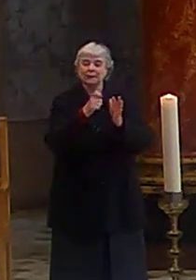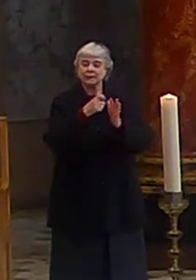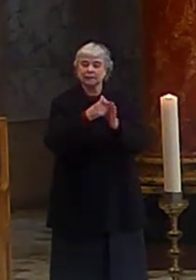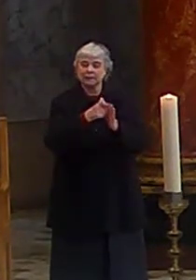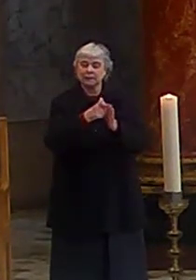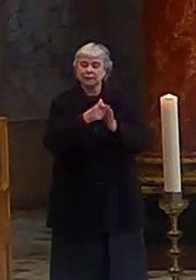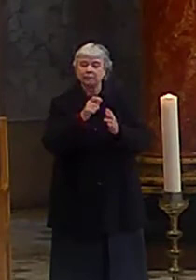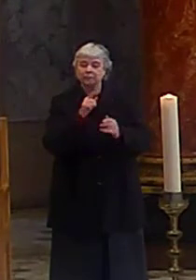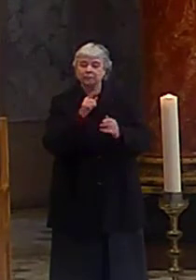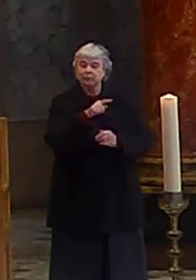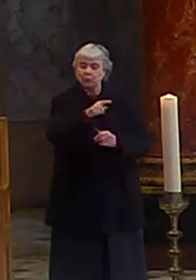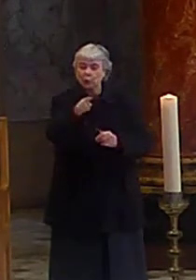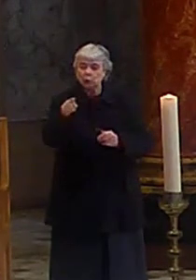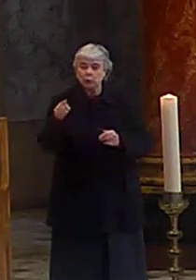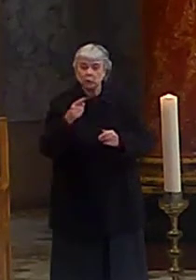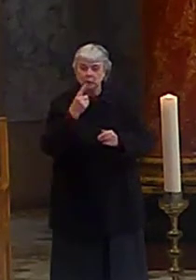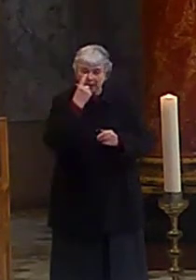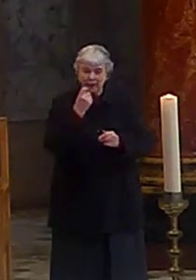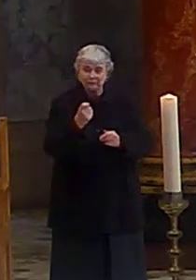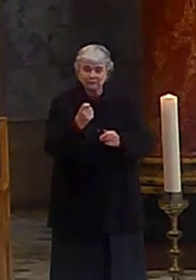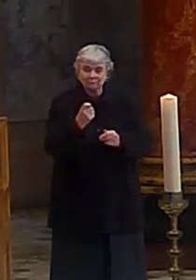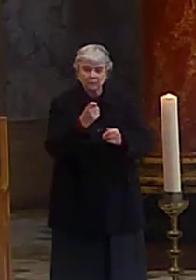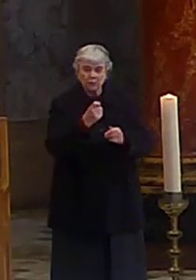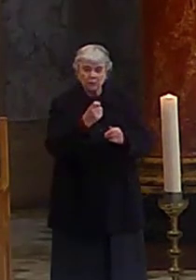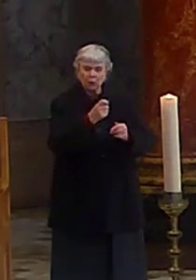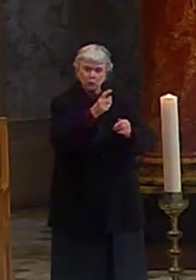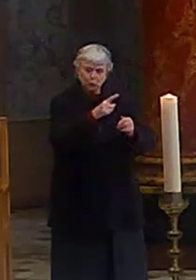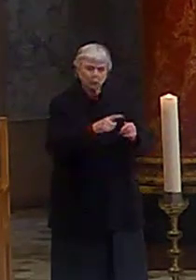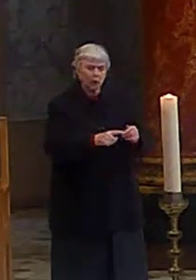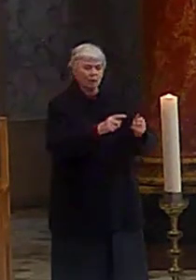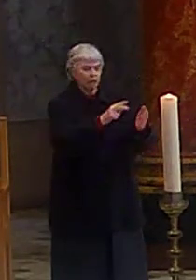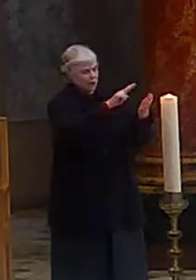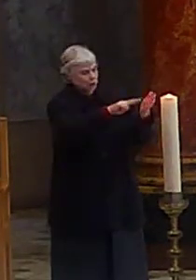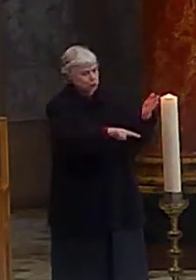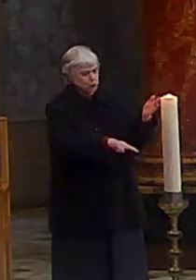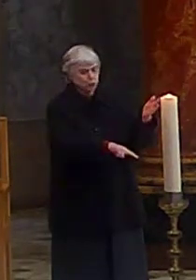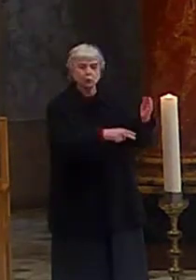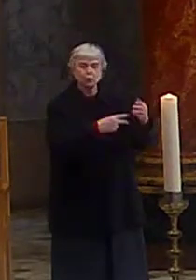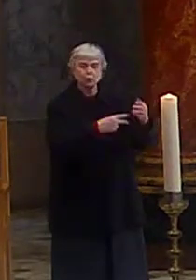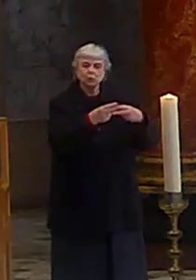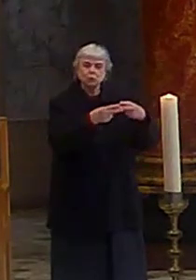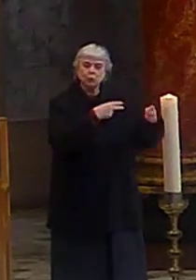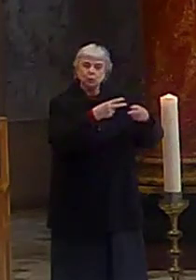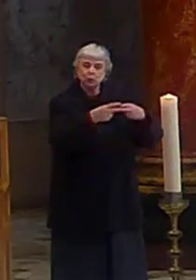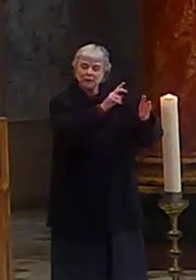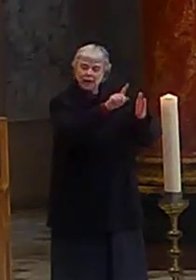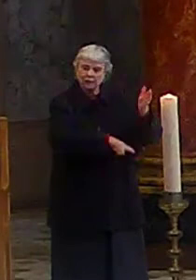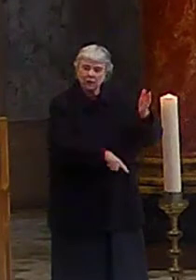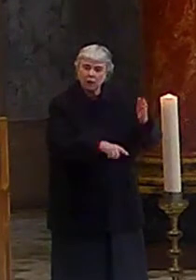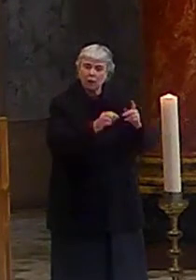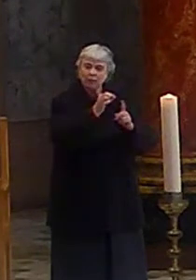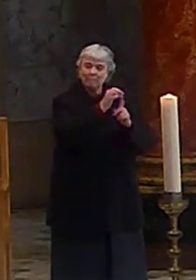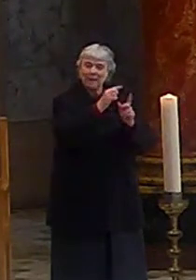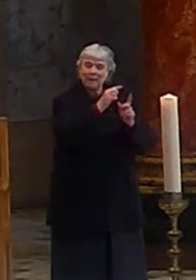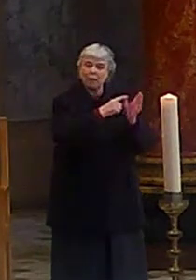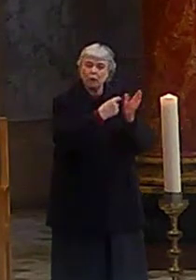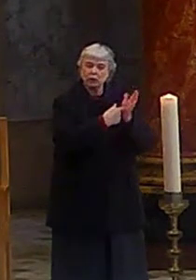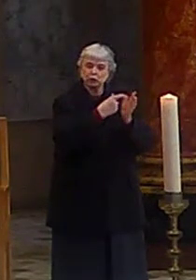you can go and have a look at the newsletter on the parish website